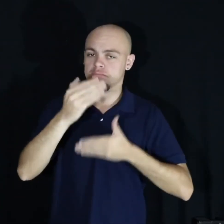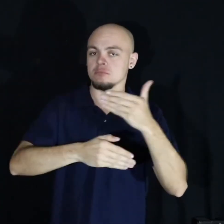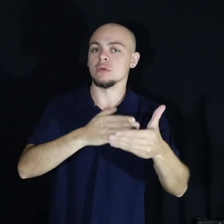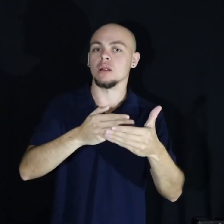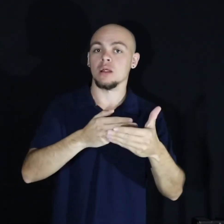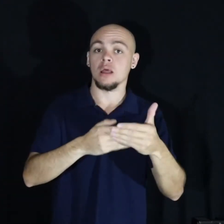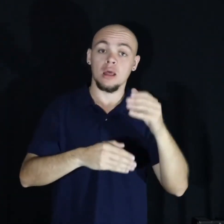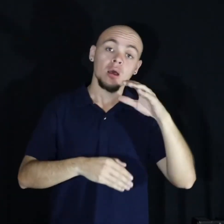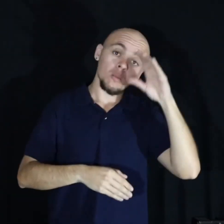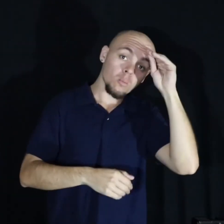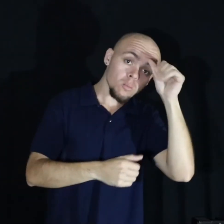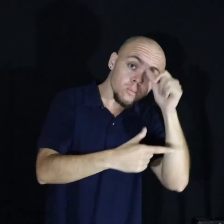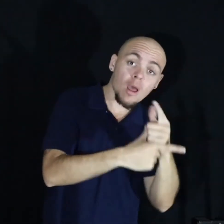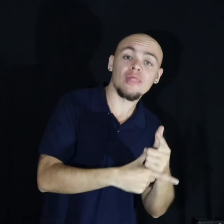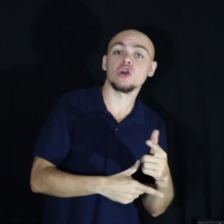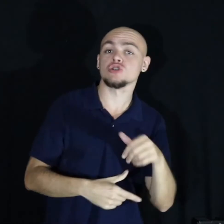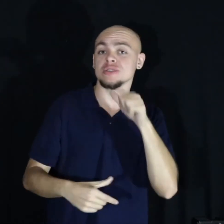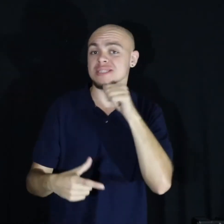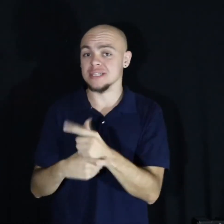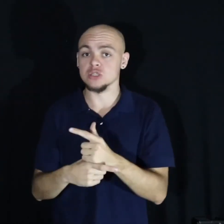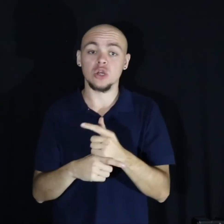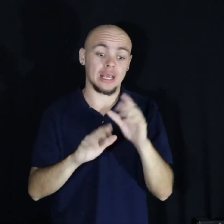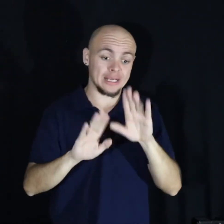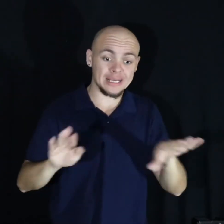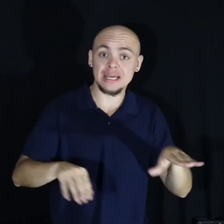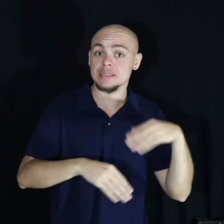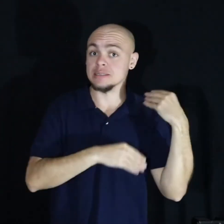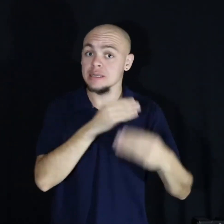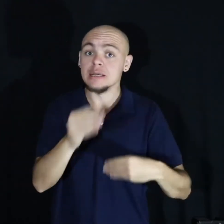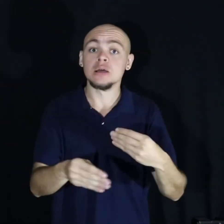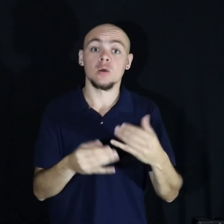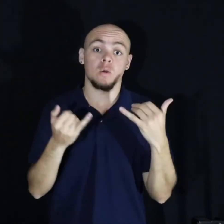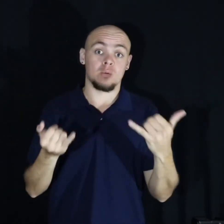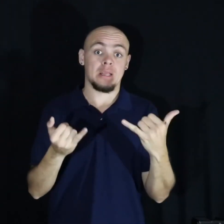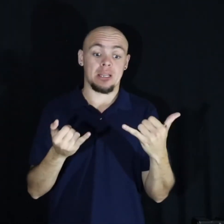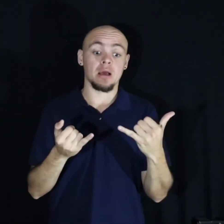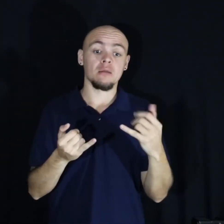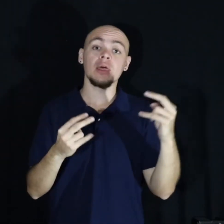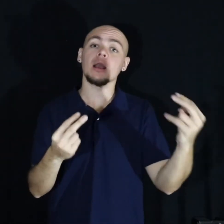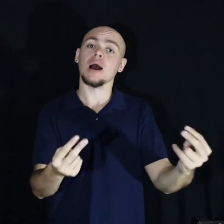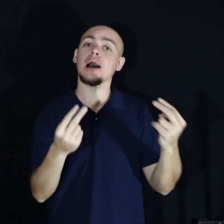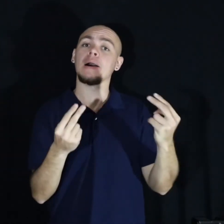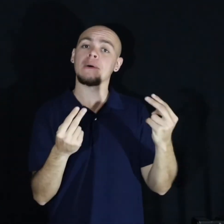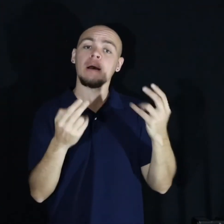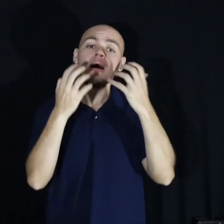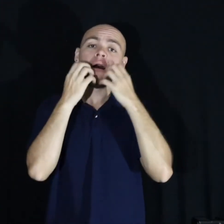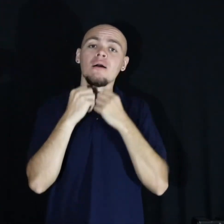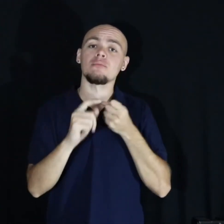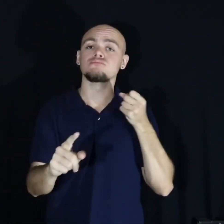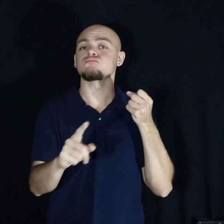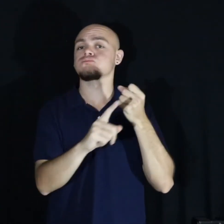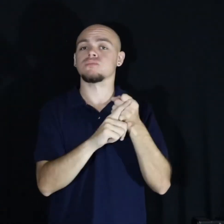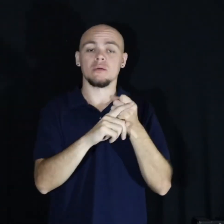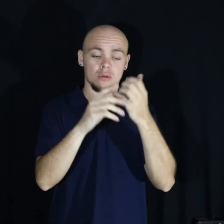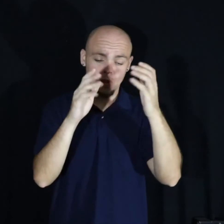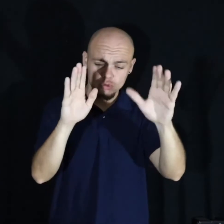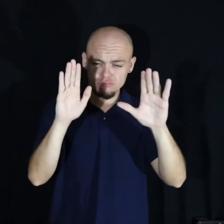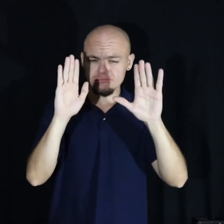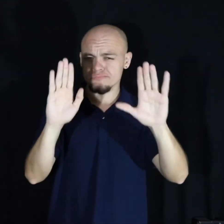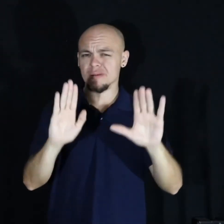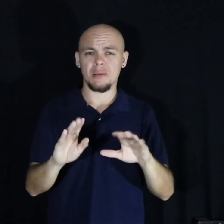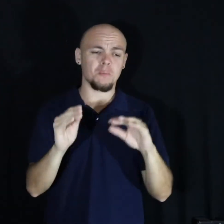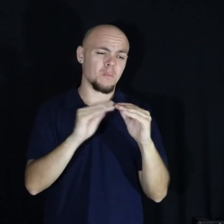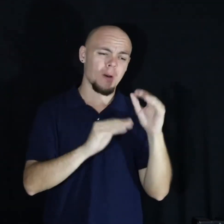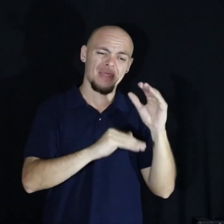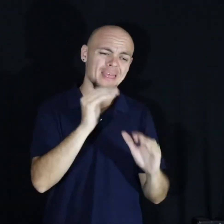our little brothers and our little sisters, and one day our kids, or our kids right now, can watch us start to value the impact we can have on each other's lives more than money